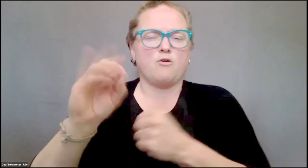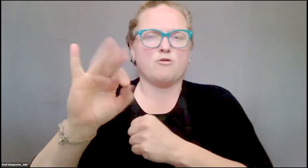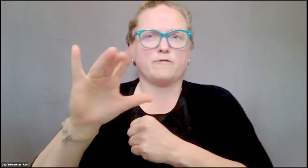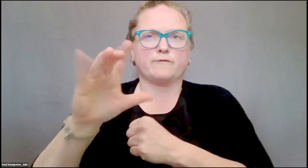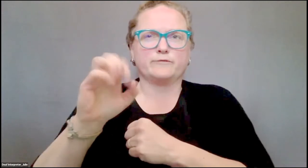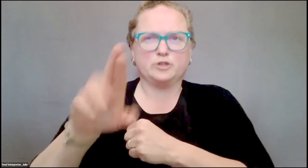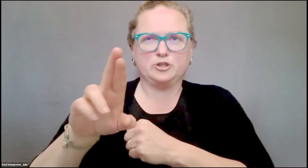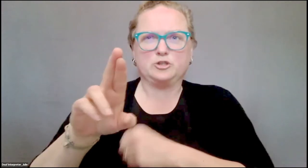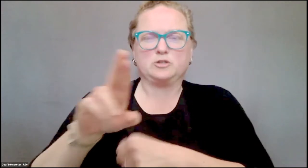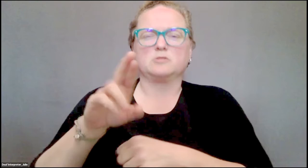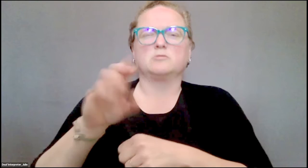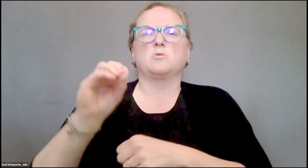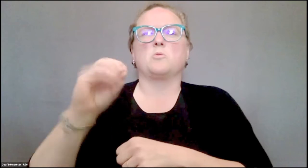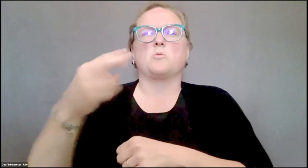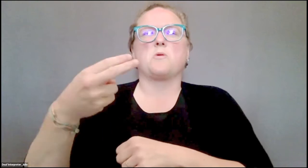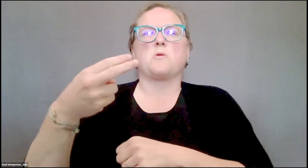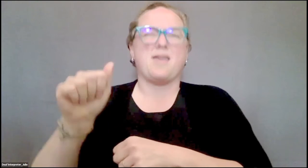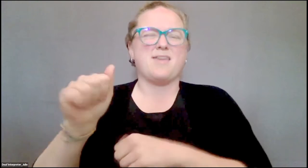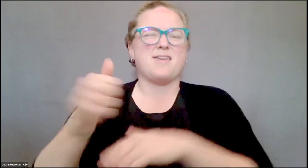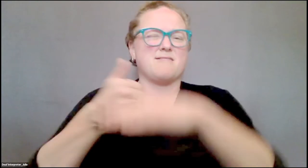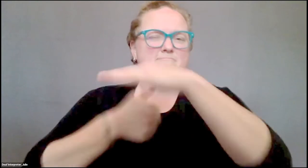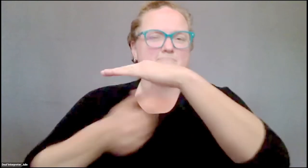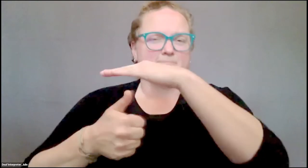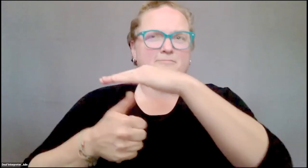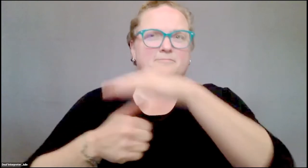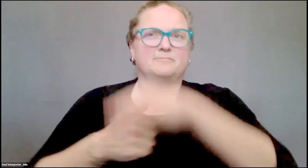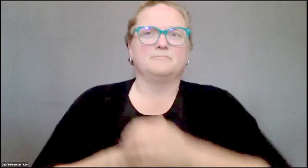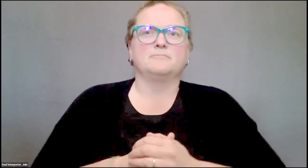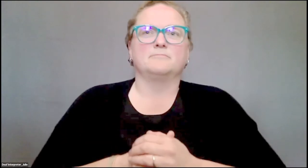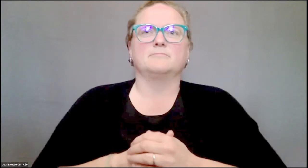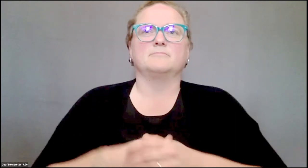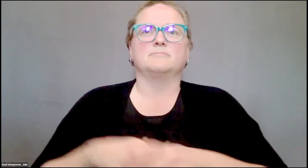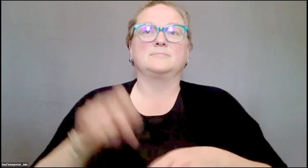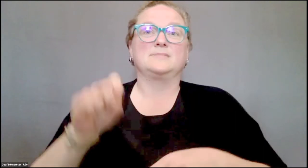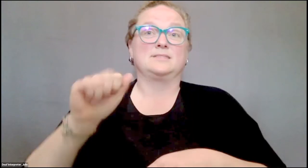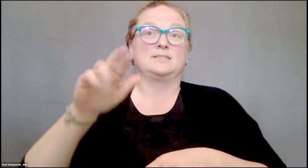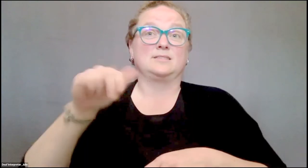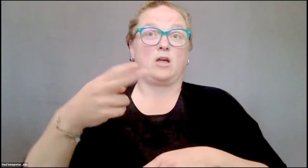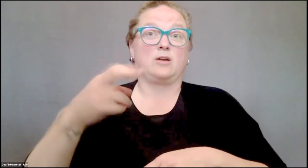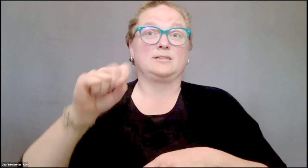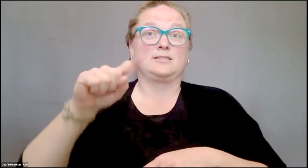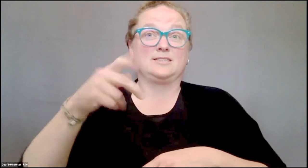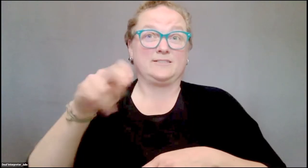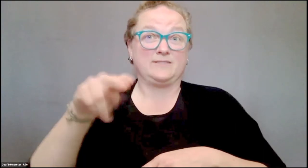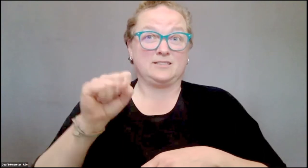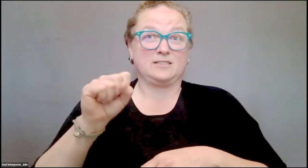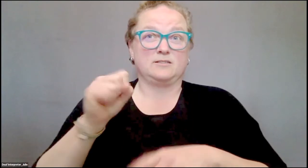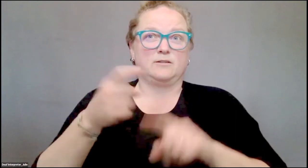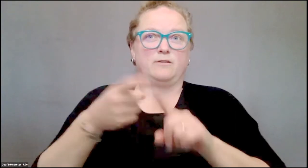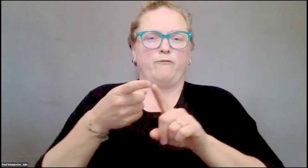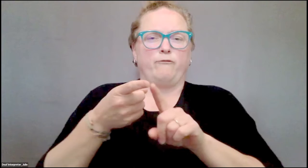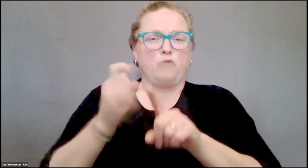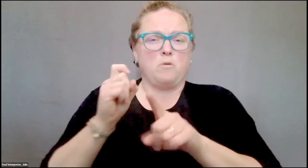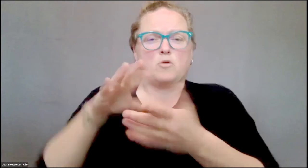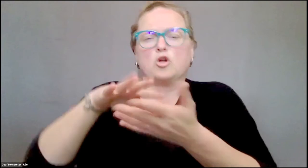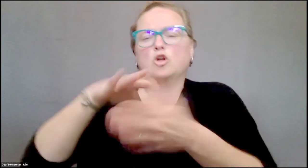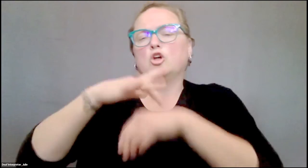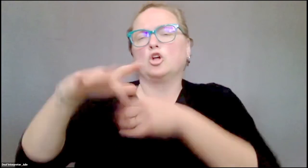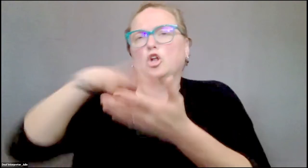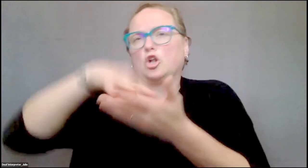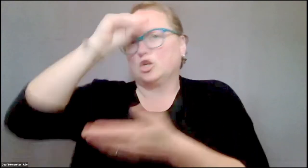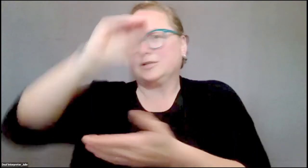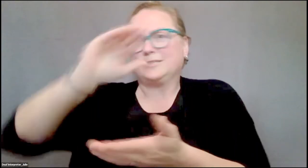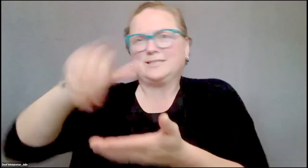Stevens, who is the Director of South Coast Regional Early Learning Hub. as well as Jennifer Reed, who is the manager of